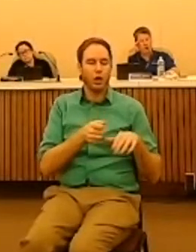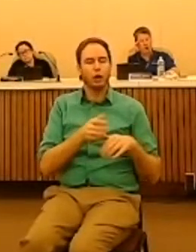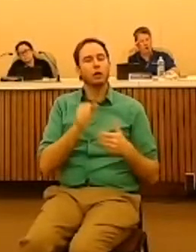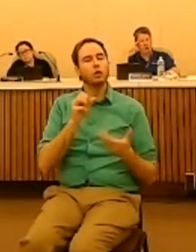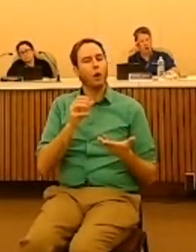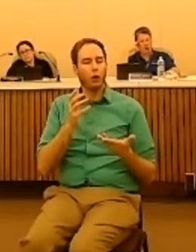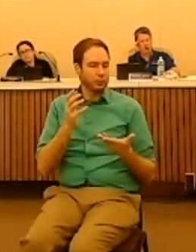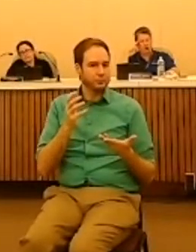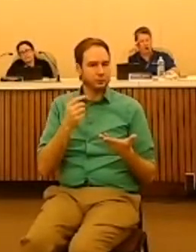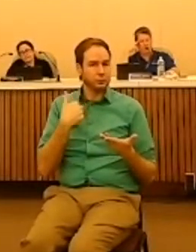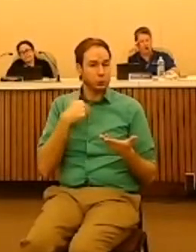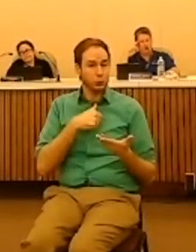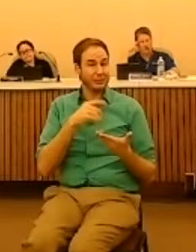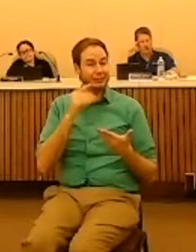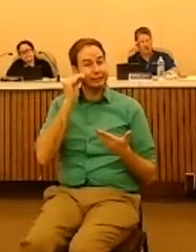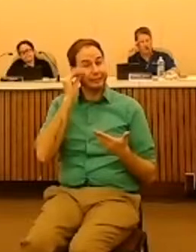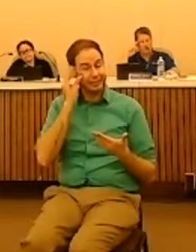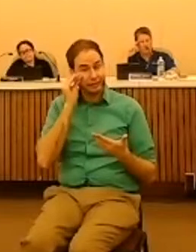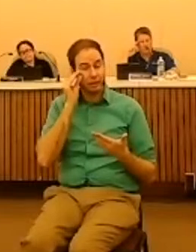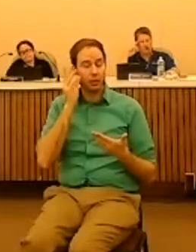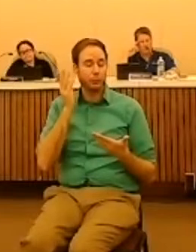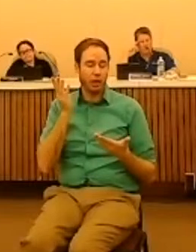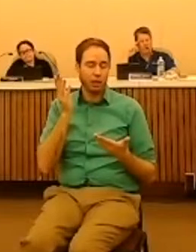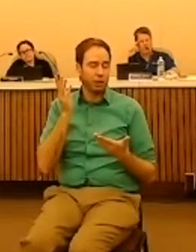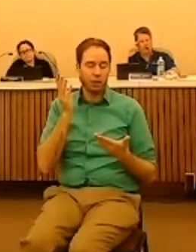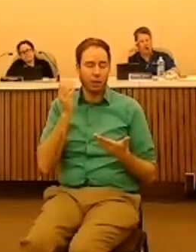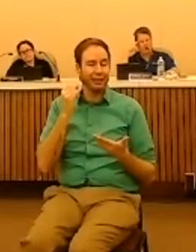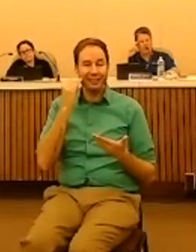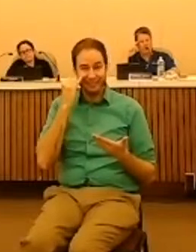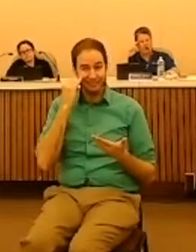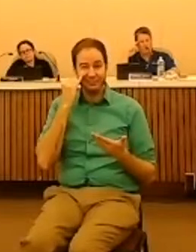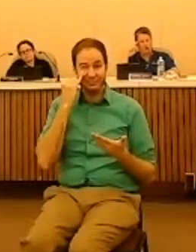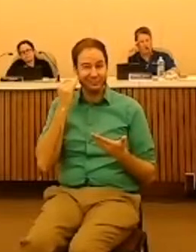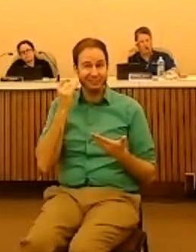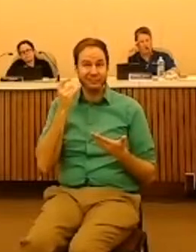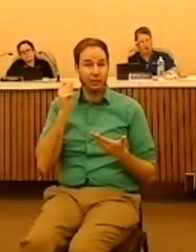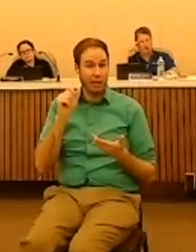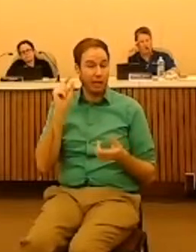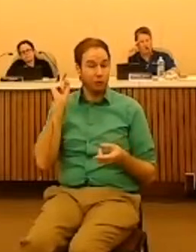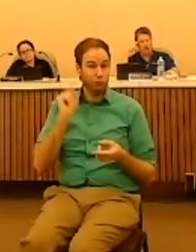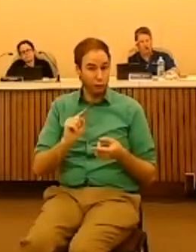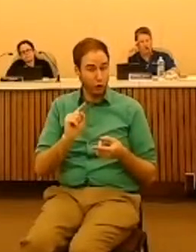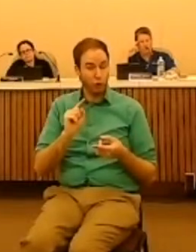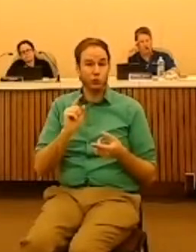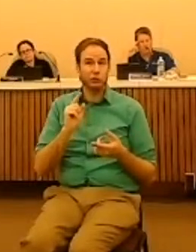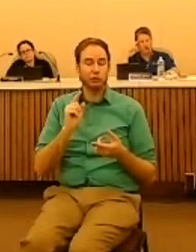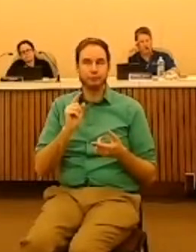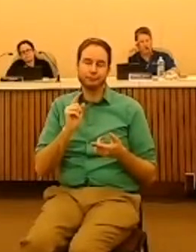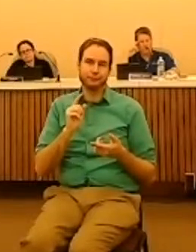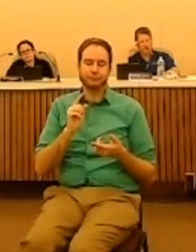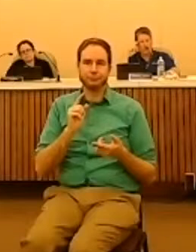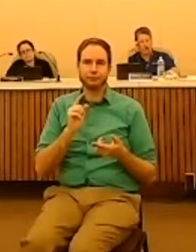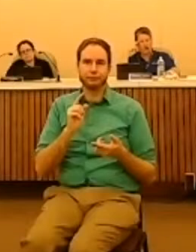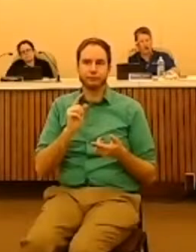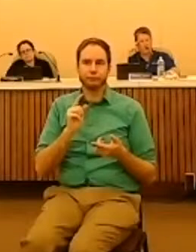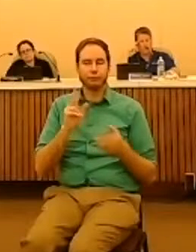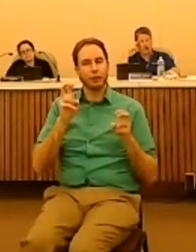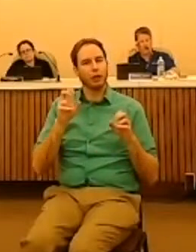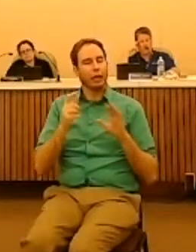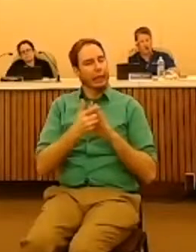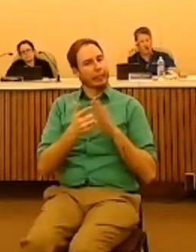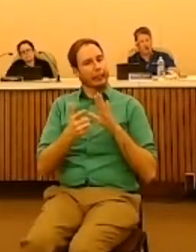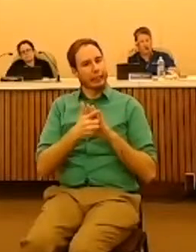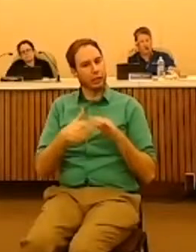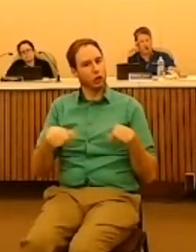that was something we considered. If we thought it could reduce the amount of Illegal